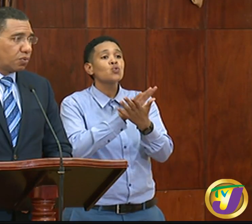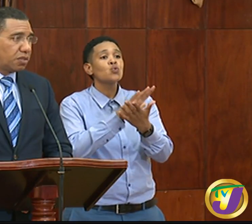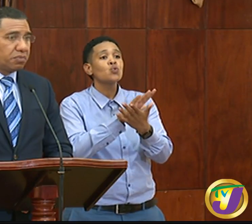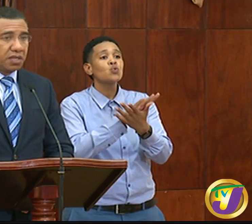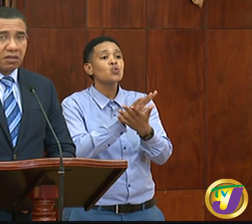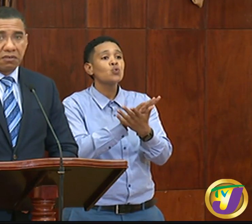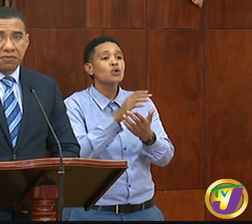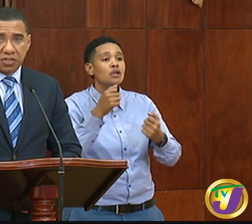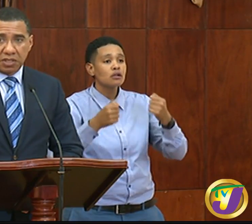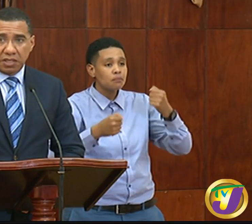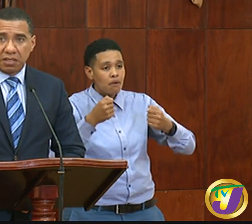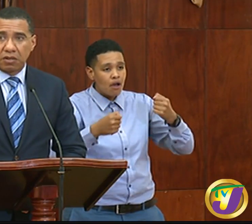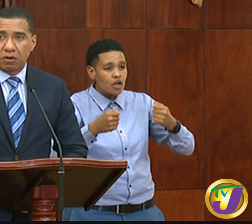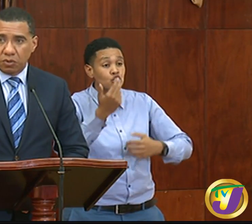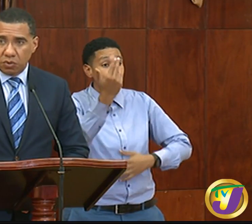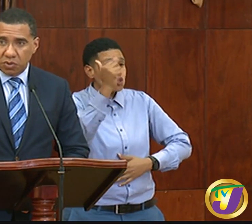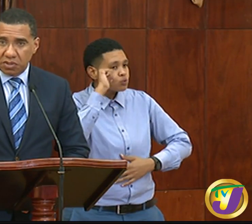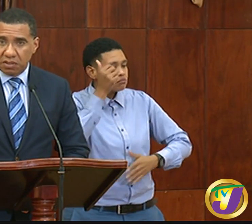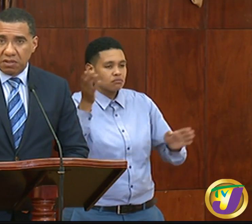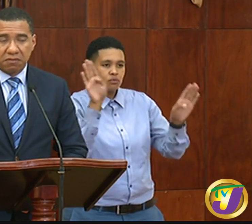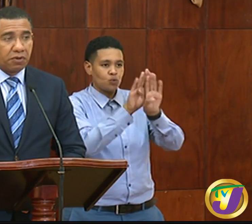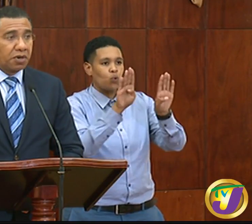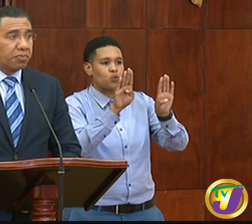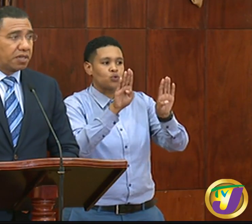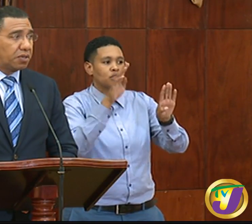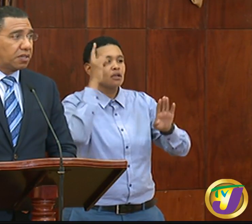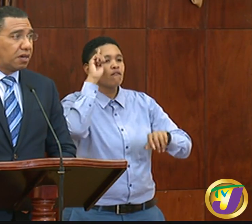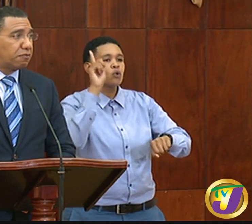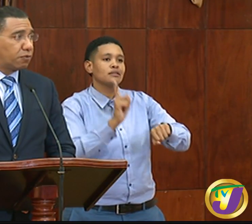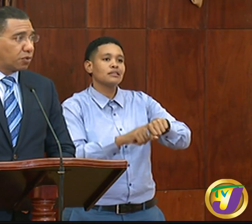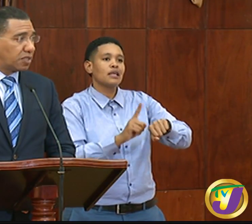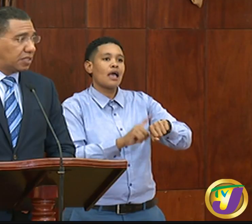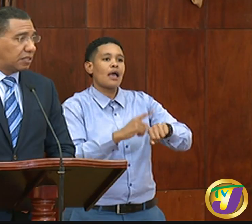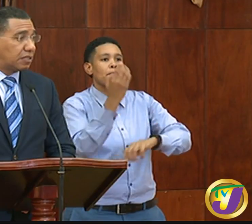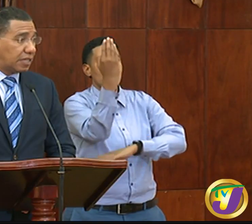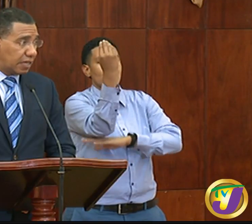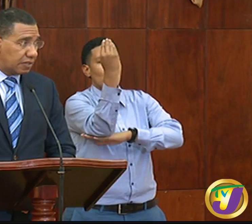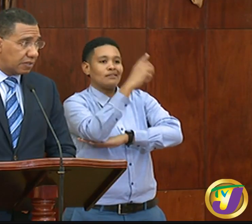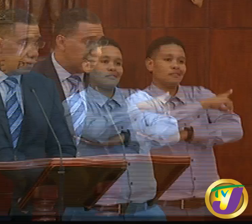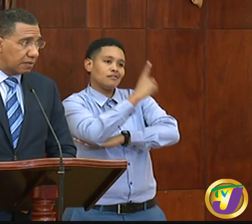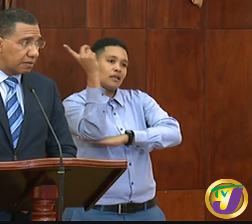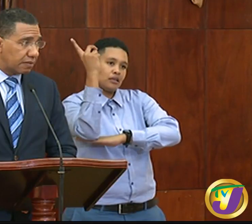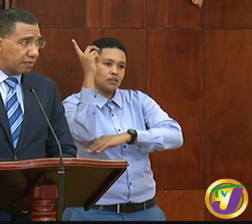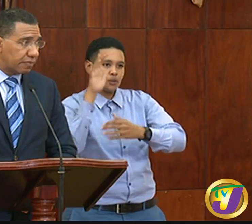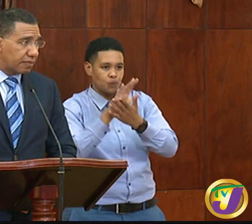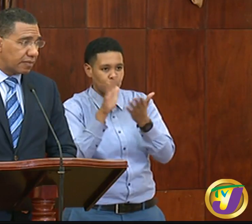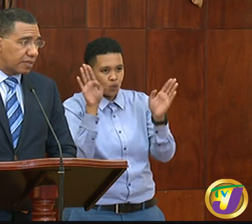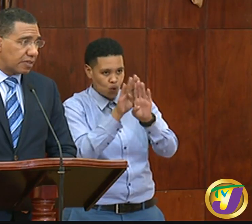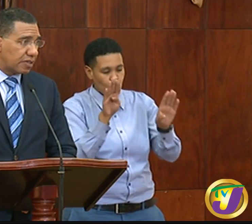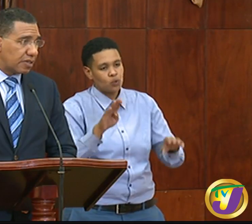schools will be officially closed for a period of 14 days.